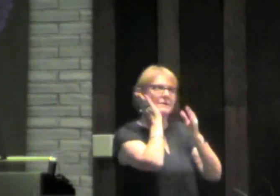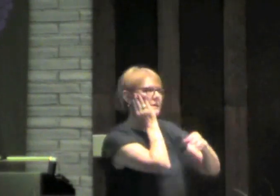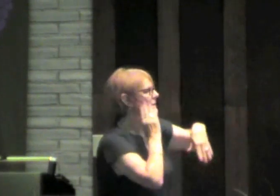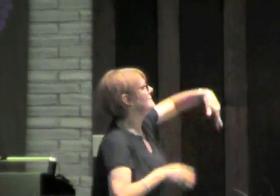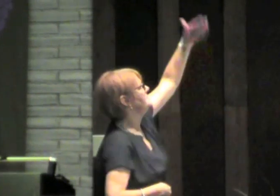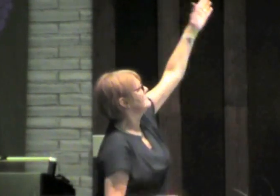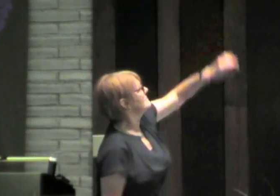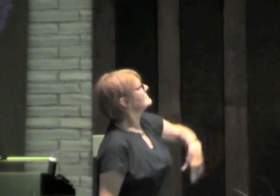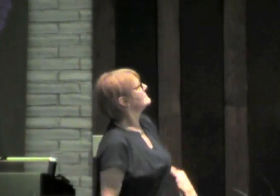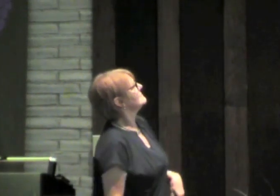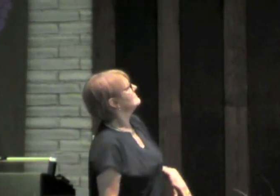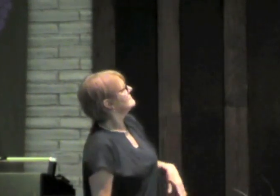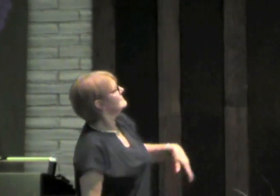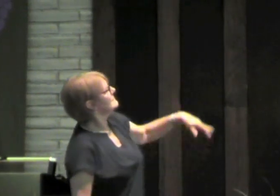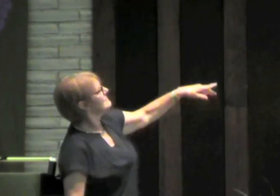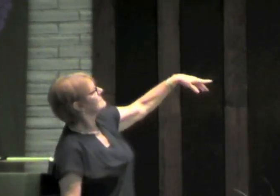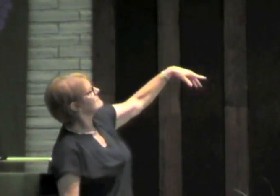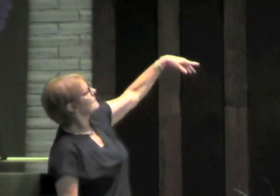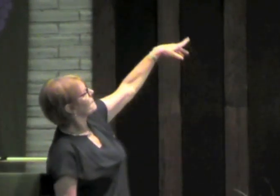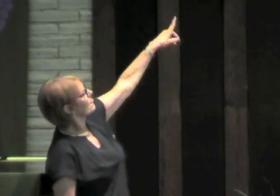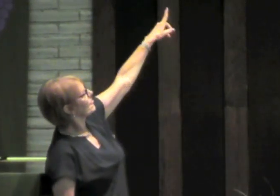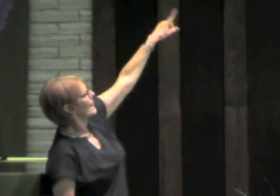that's so different from our culture where we borrow at the drop of a hat.